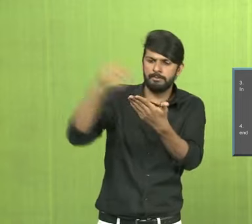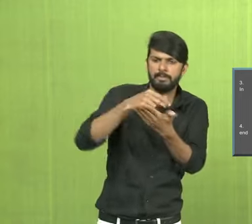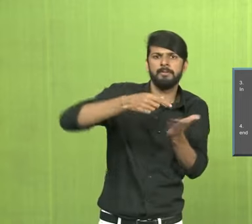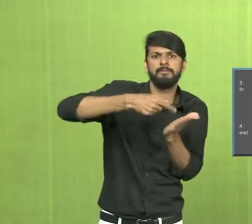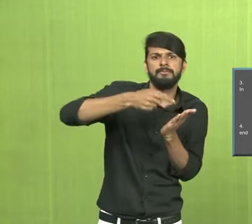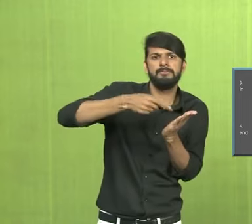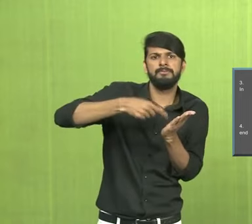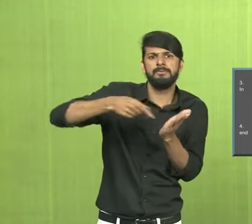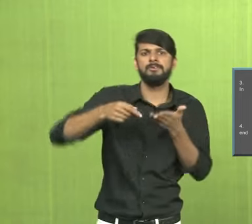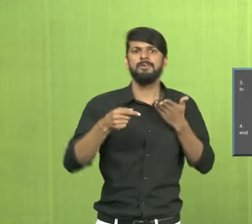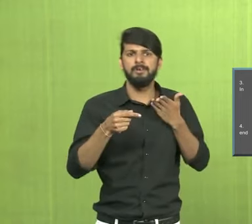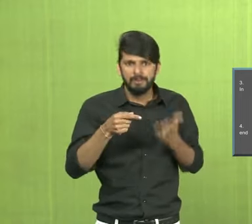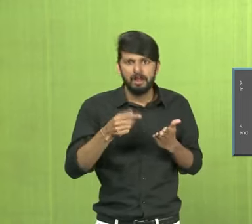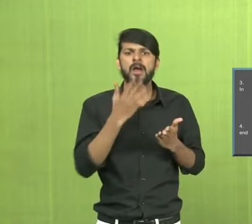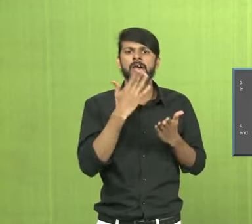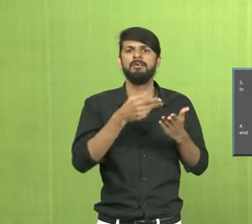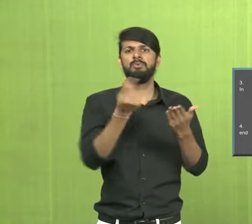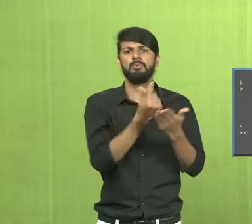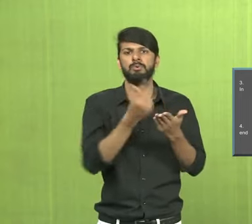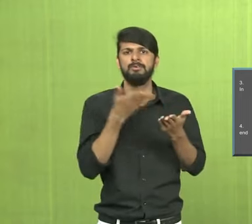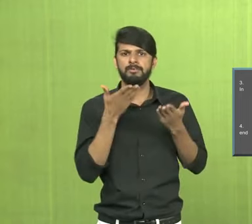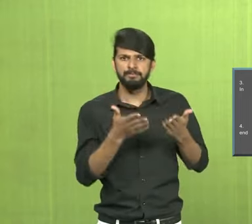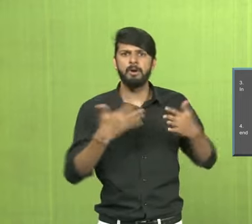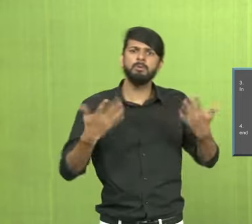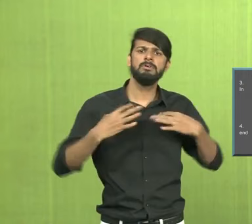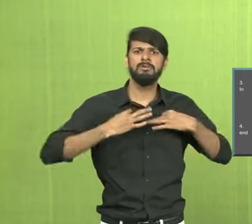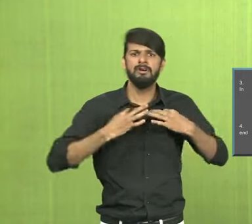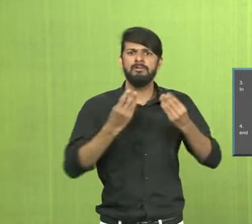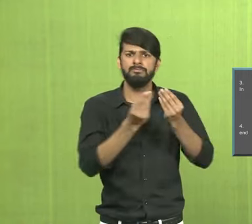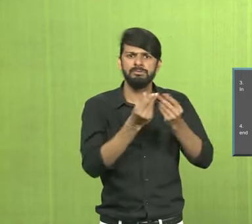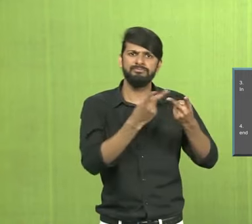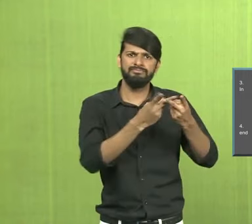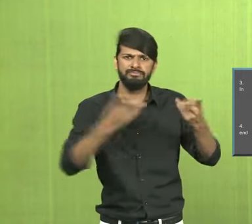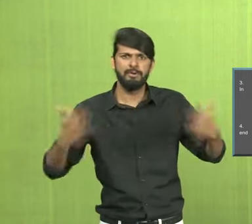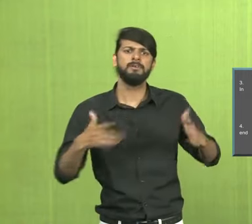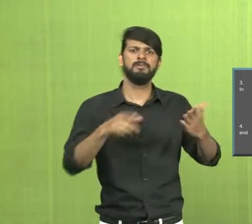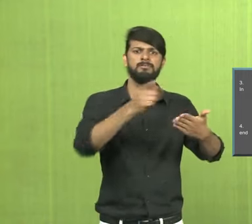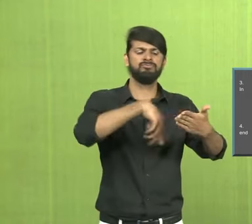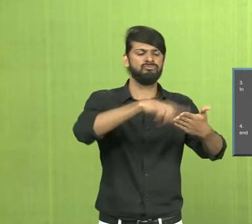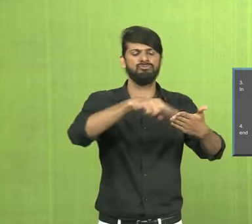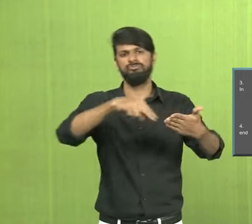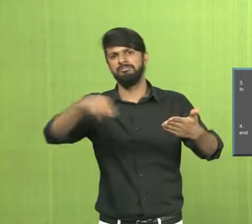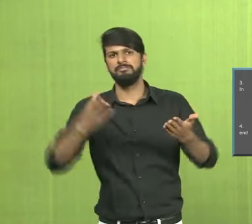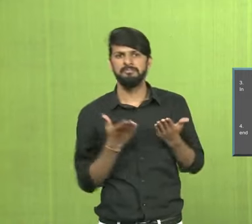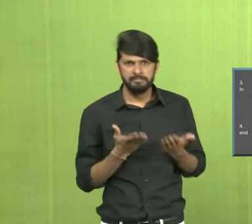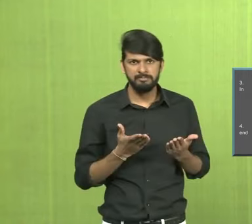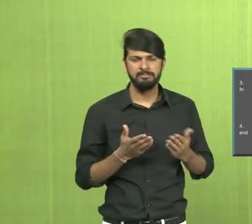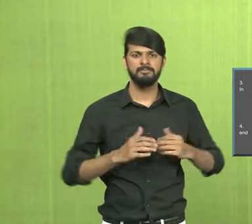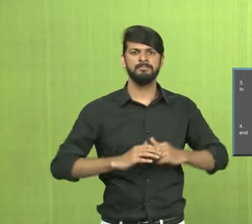color, and then slight pressure on this cloth allows color to flow onto the fabric when it is painted.